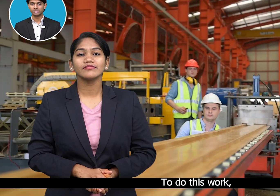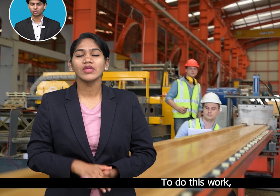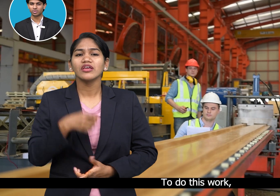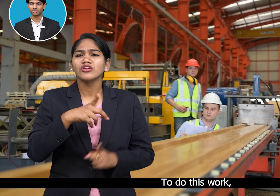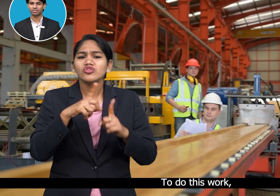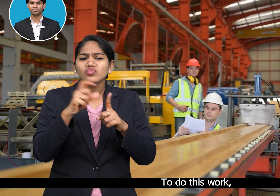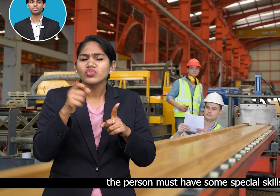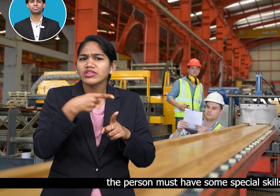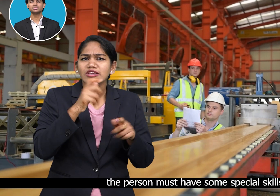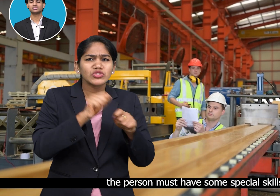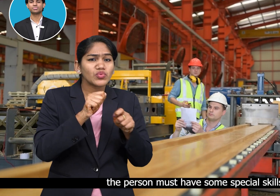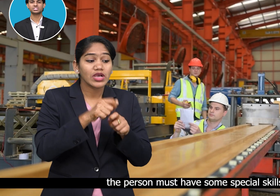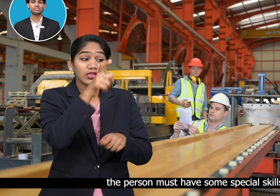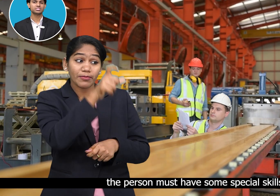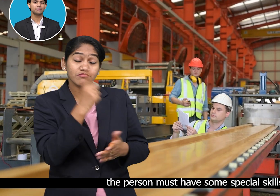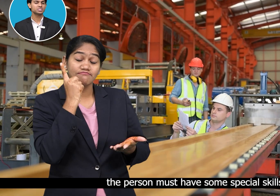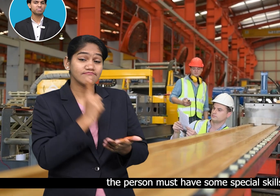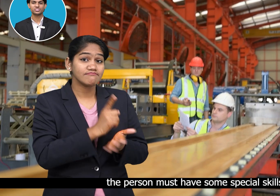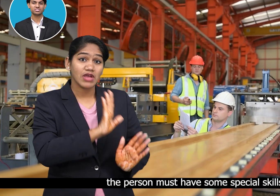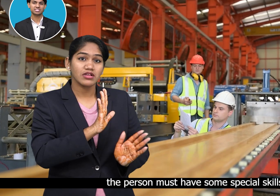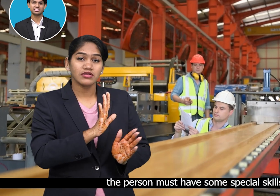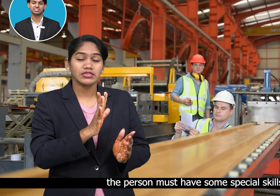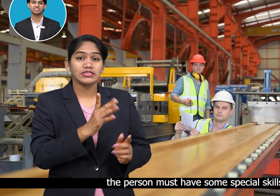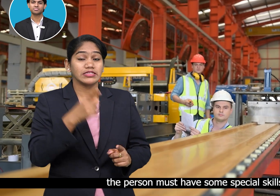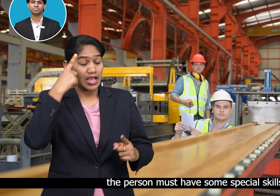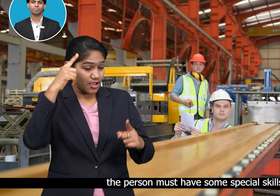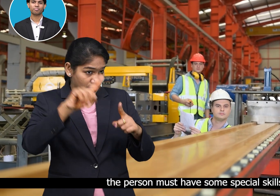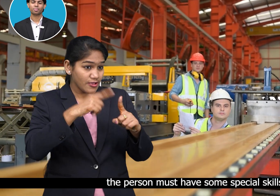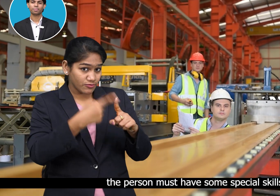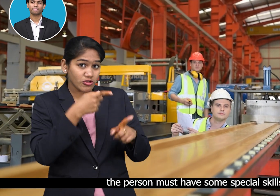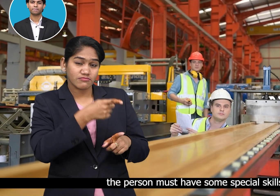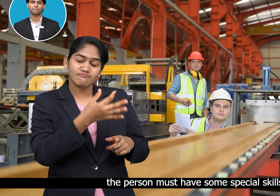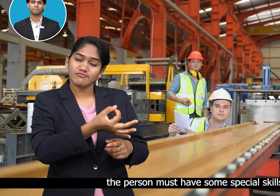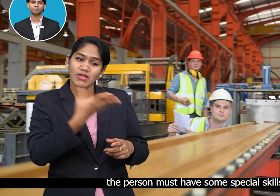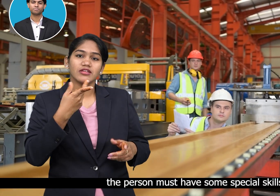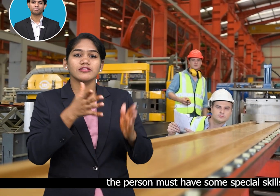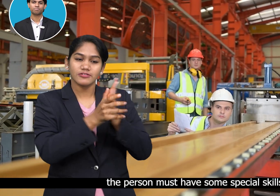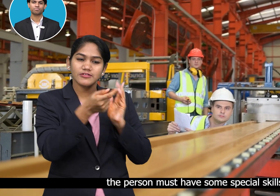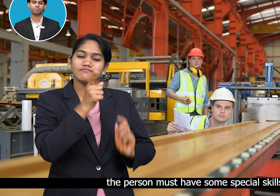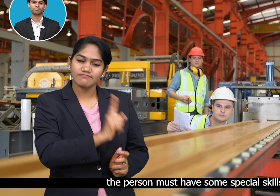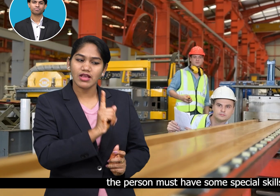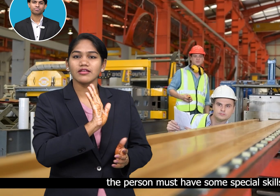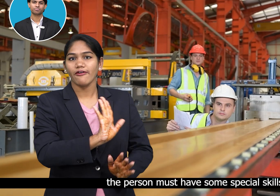To do this work, the person must have some special skills.